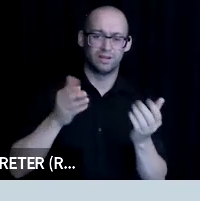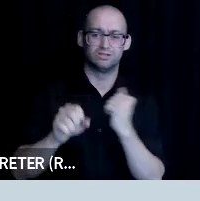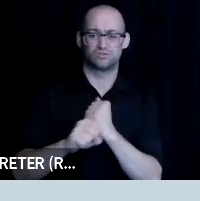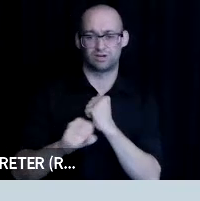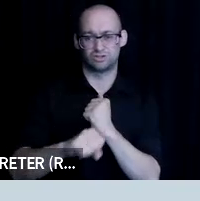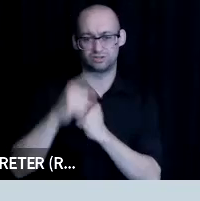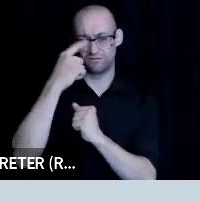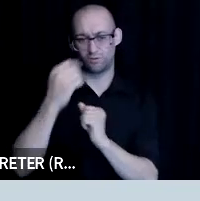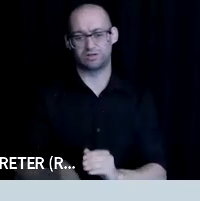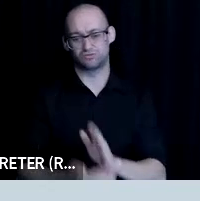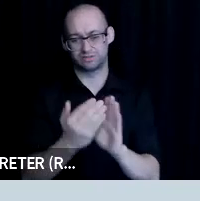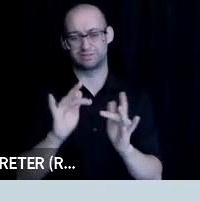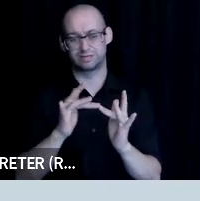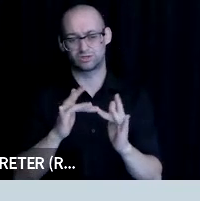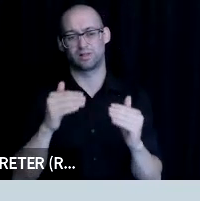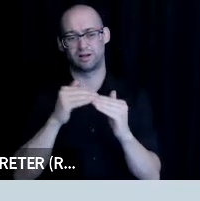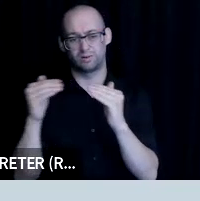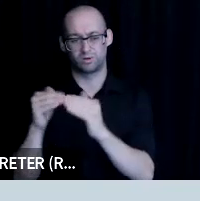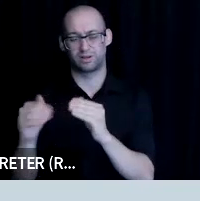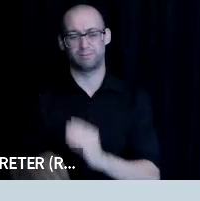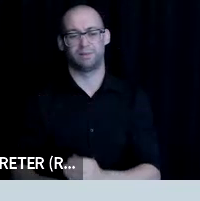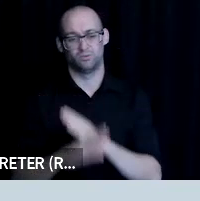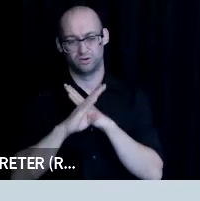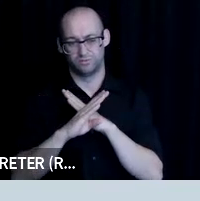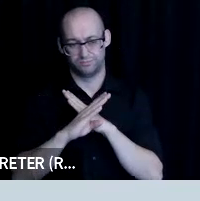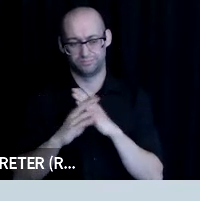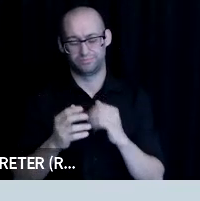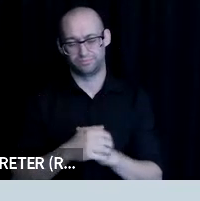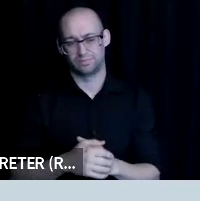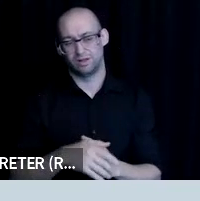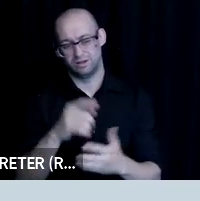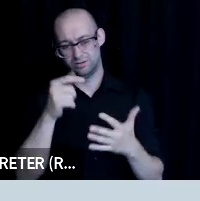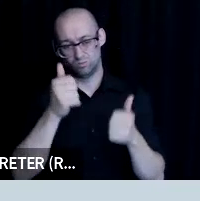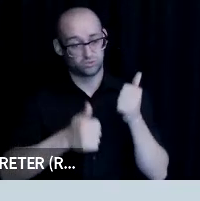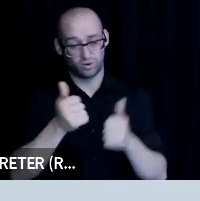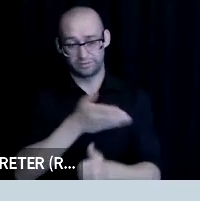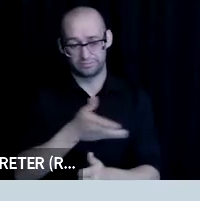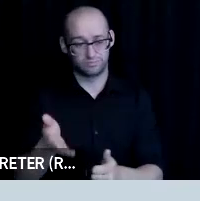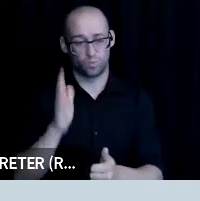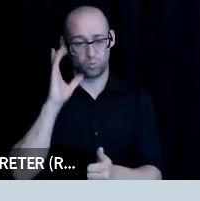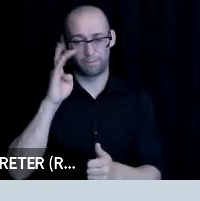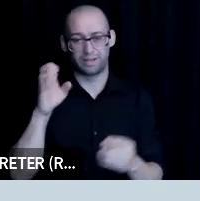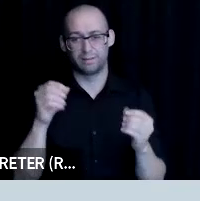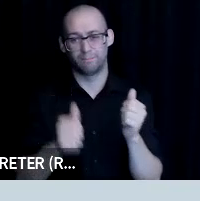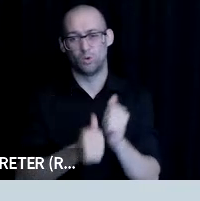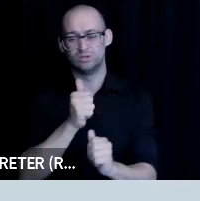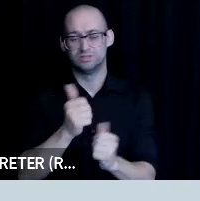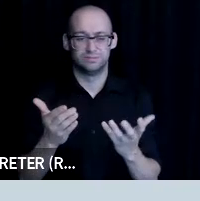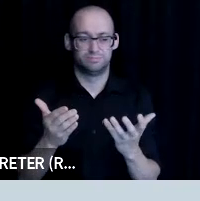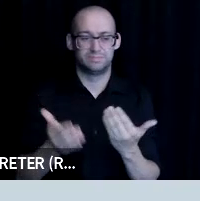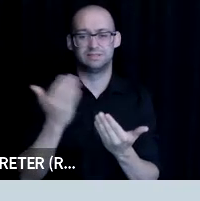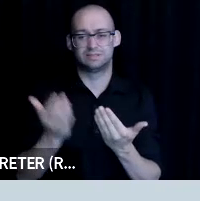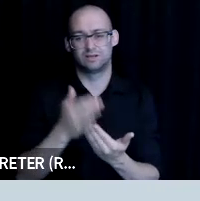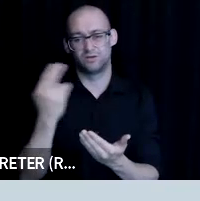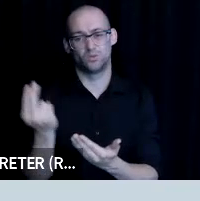address digital equity barriers? Which of those strategies would be most useful